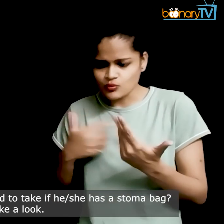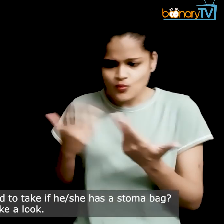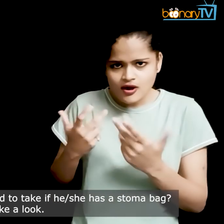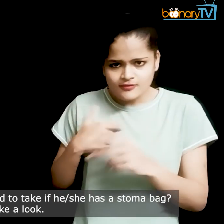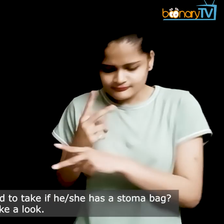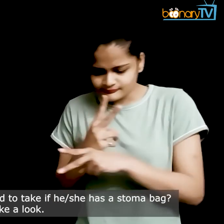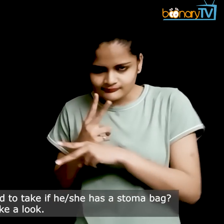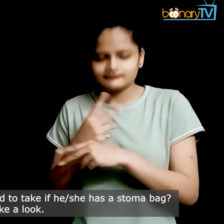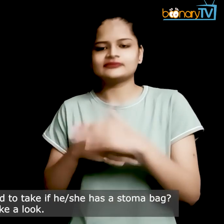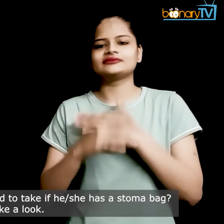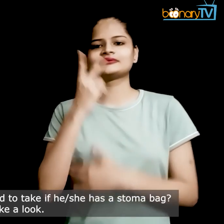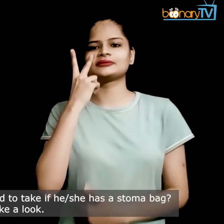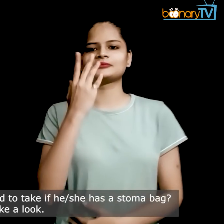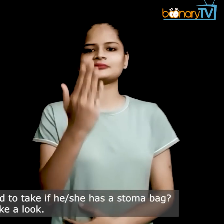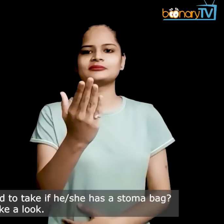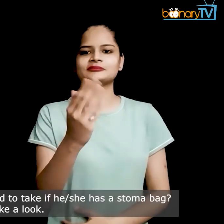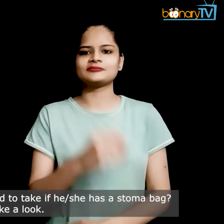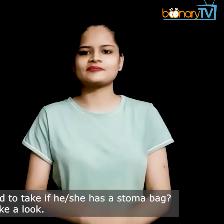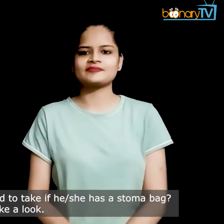need to take if he or she has a stoma bag take a look